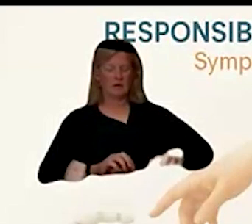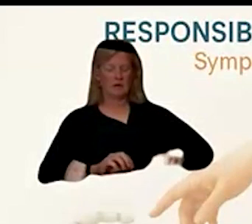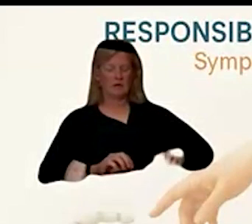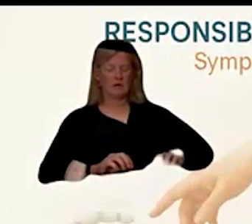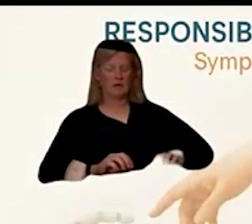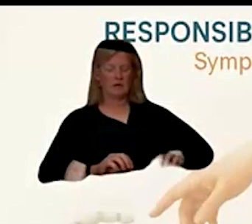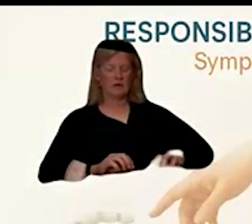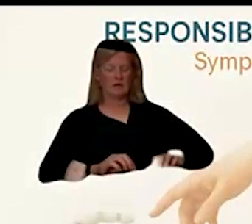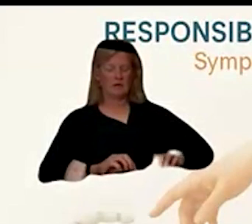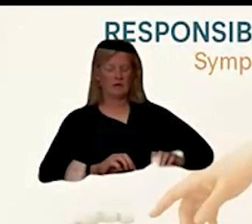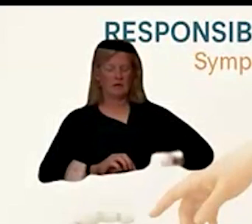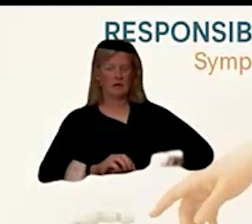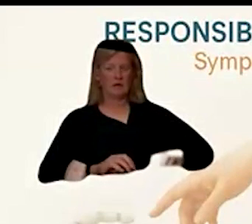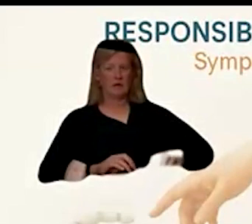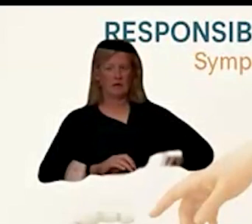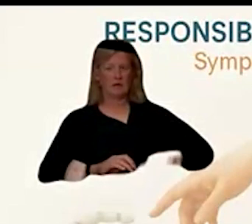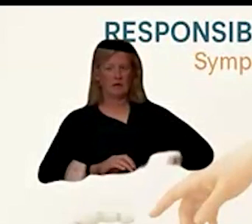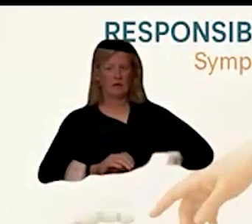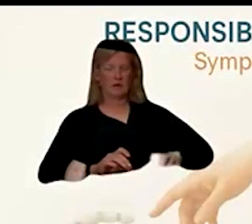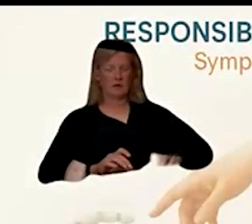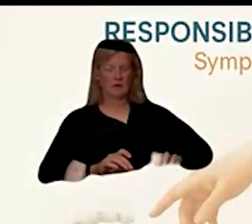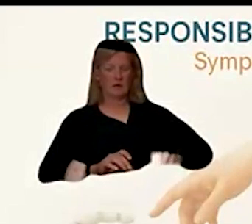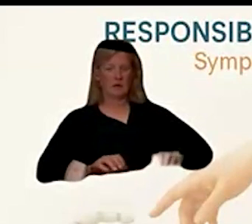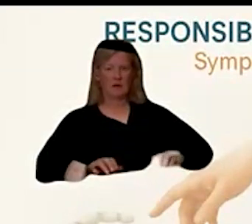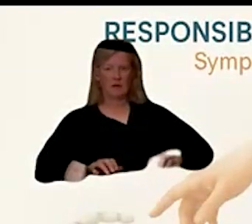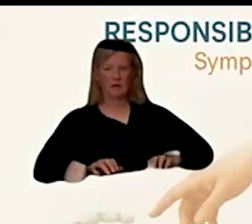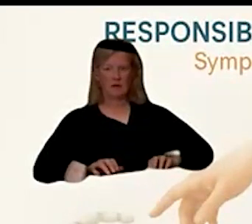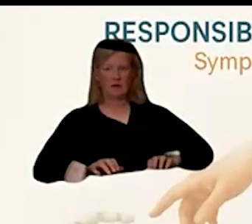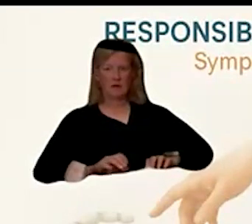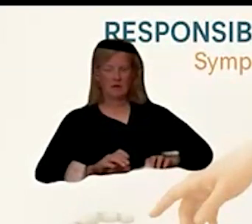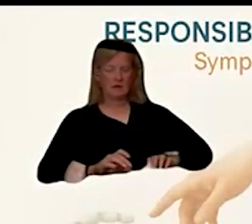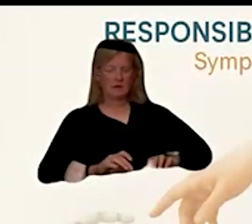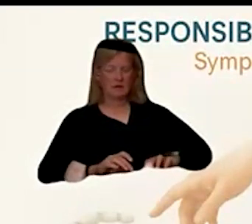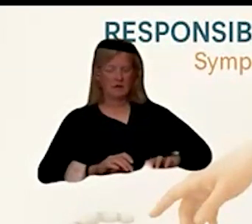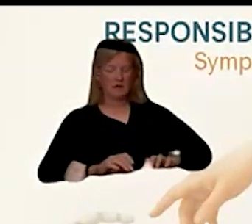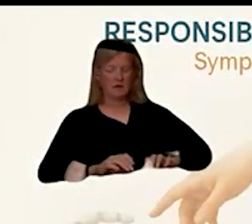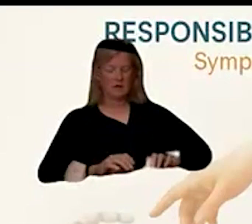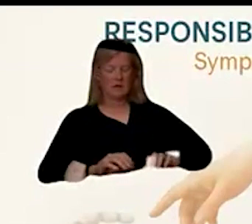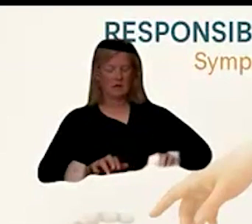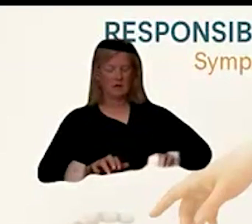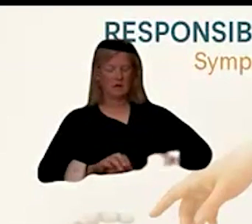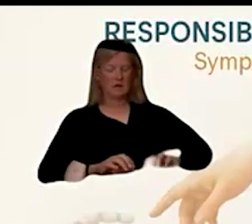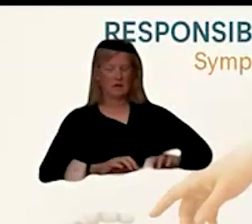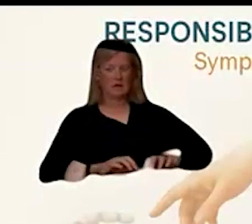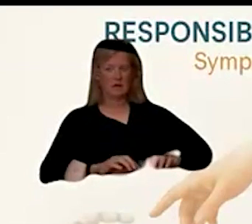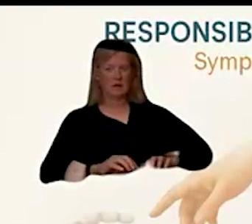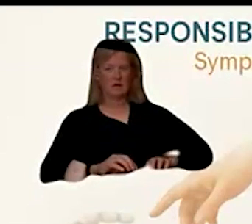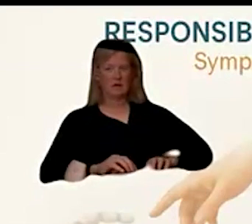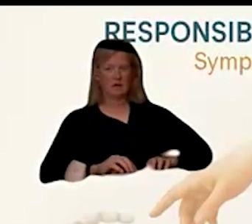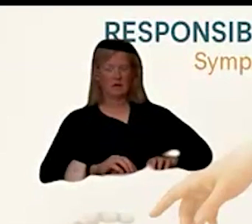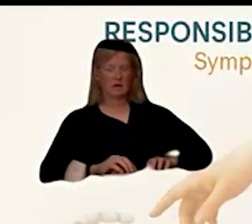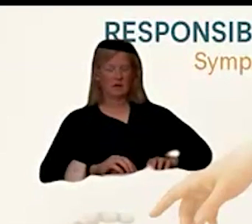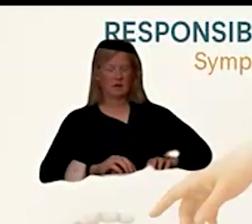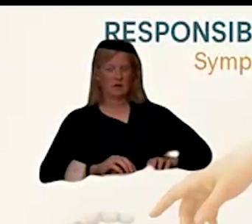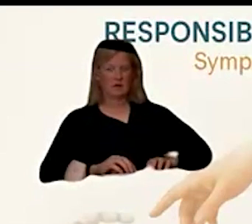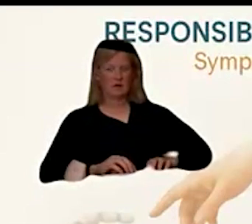language, especially rare languages, minority languages, to be protected. They are working basically with all kinds of license experiments